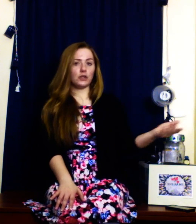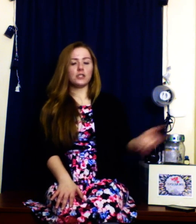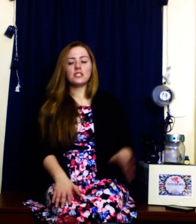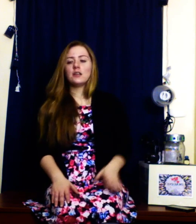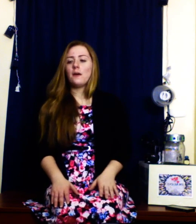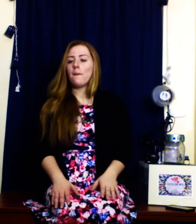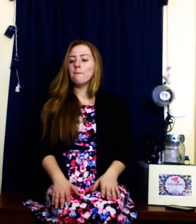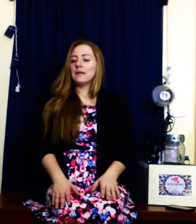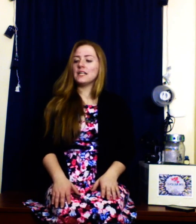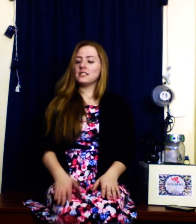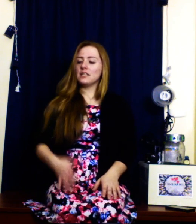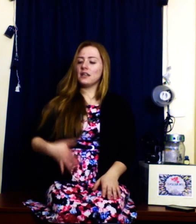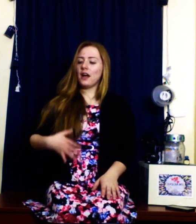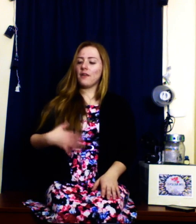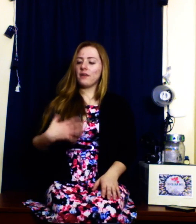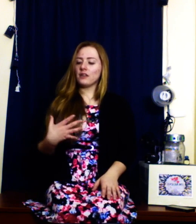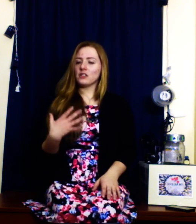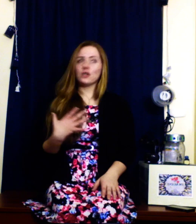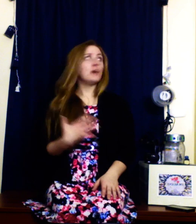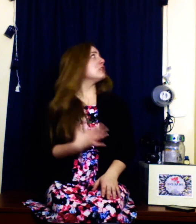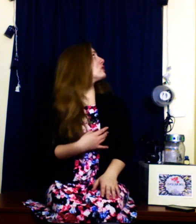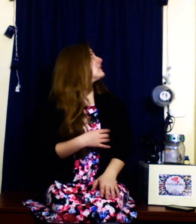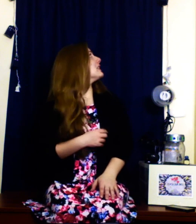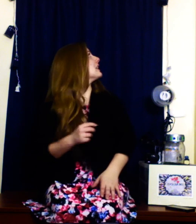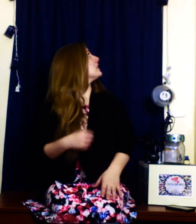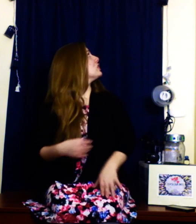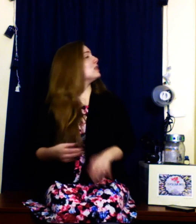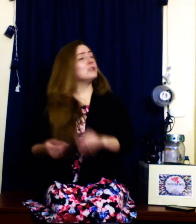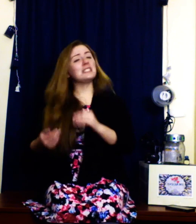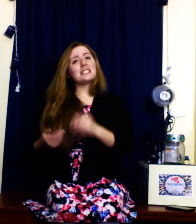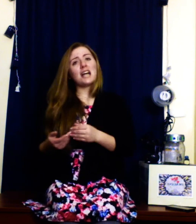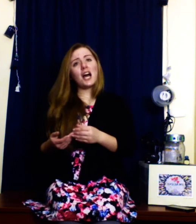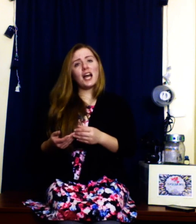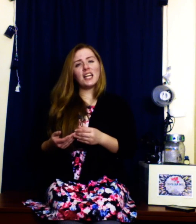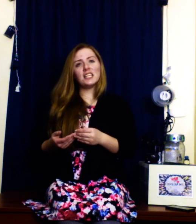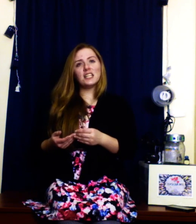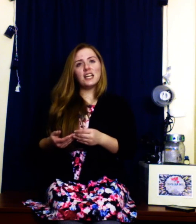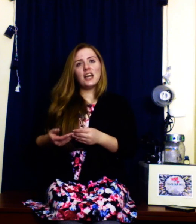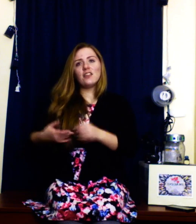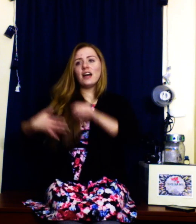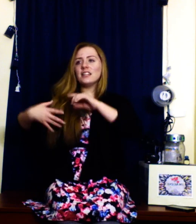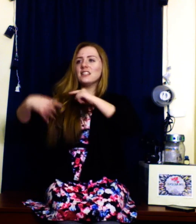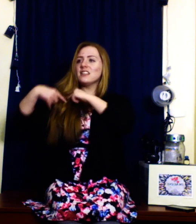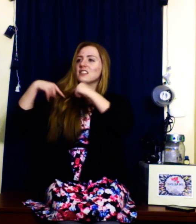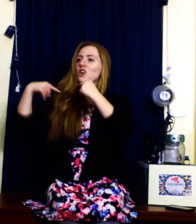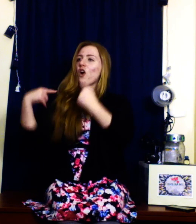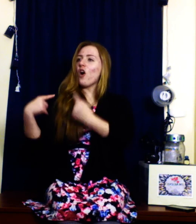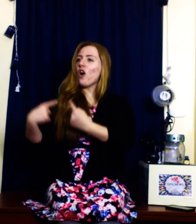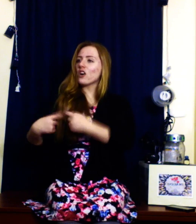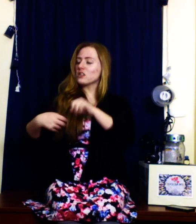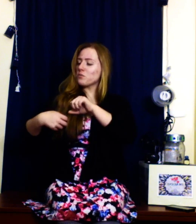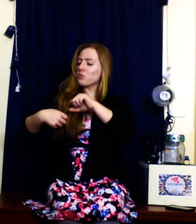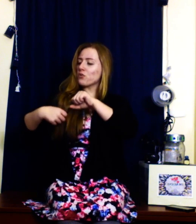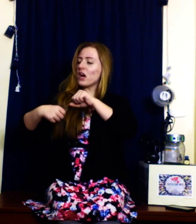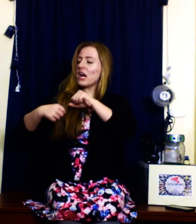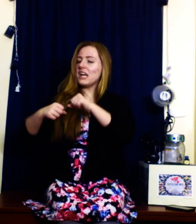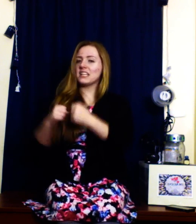verse. But I found it so interesting that she would sign that this heartbreak instead